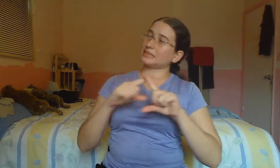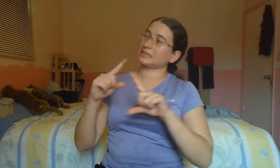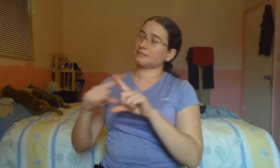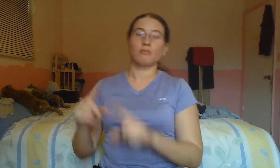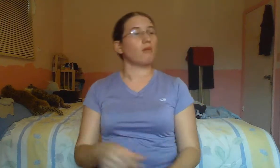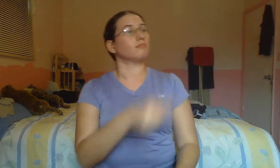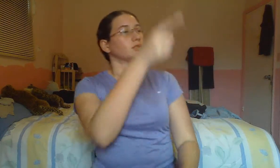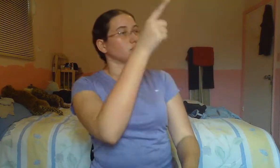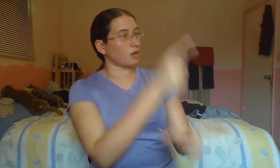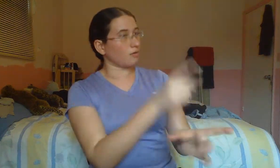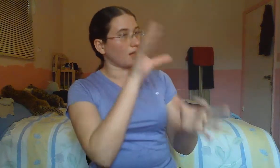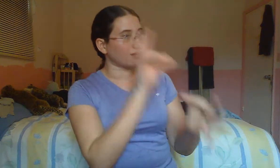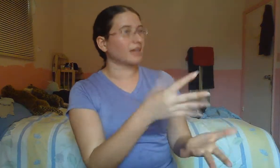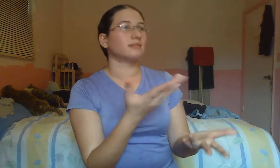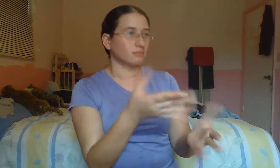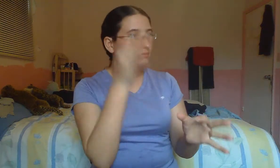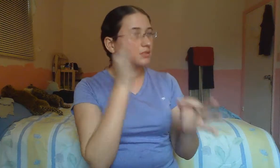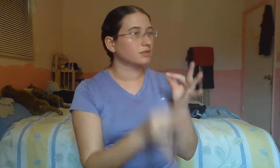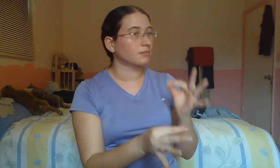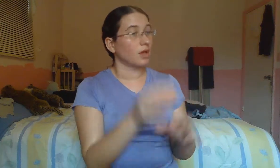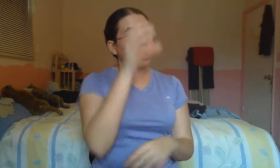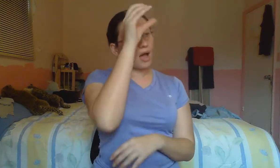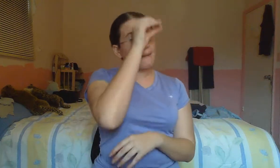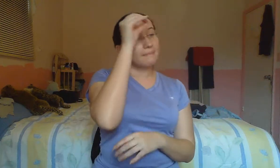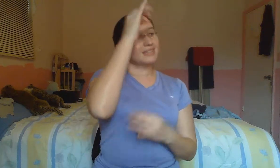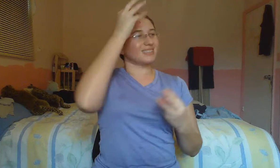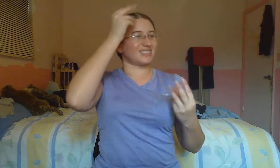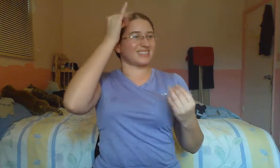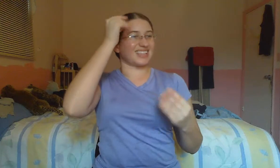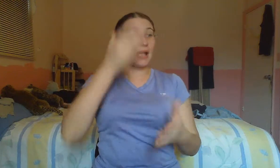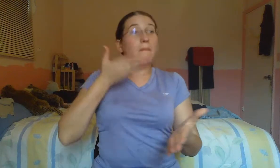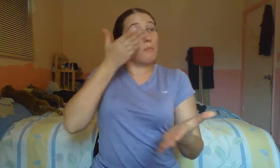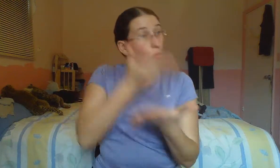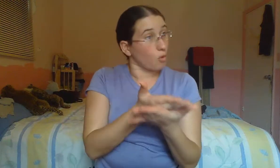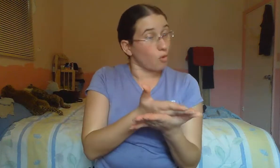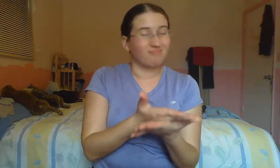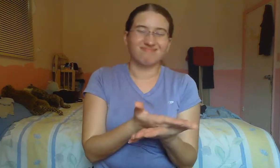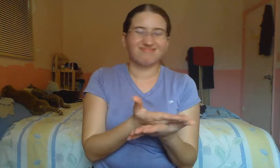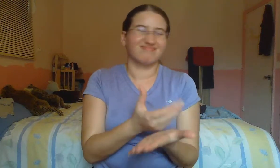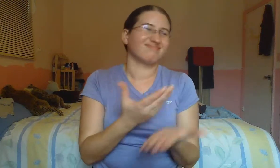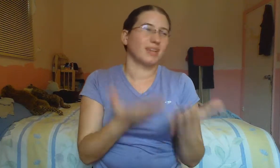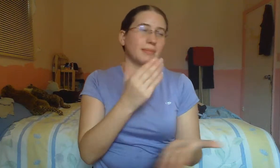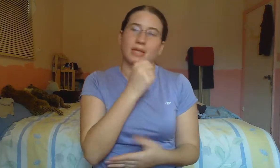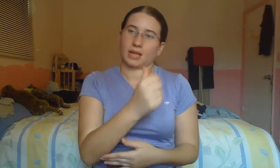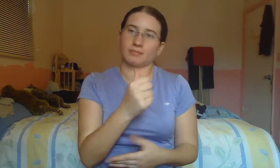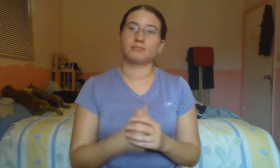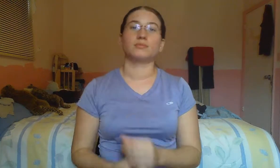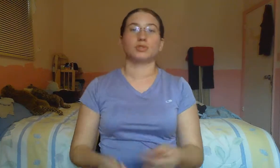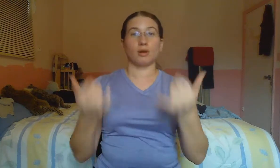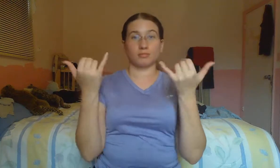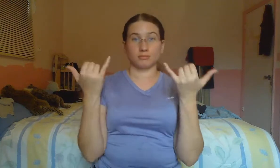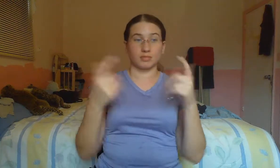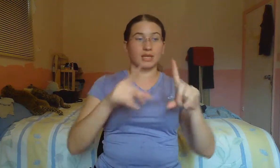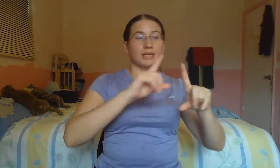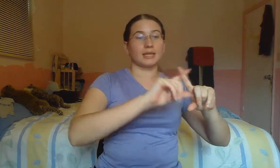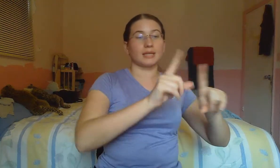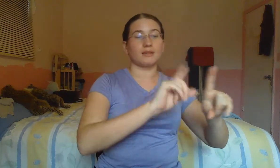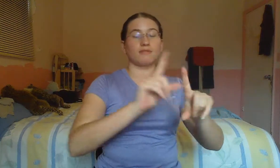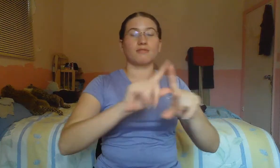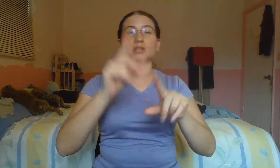thinking about it. An opinion is something you think. You can't necessarily prove. So we're going to look at different kinds of text. I'm